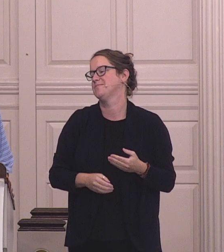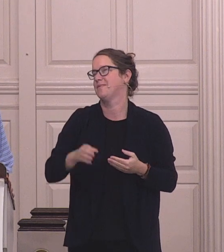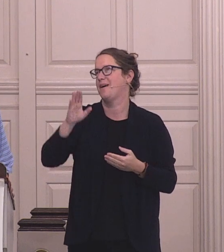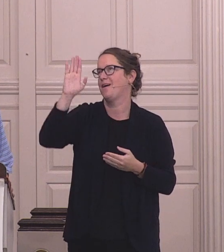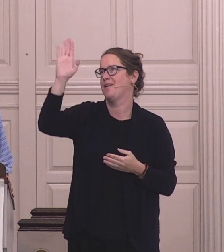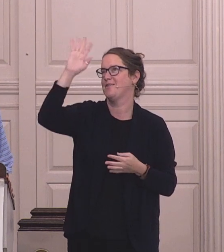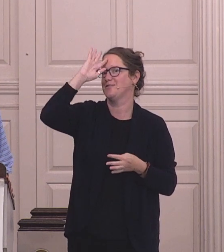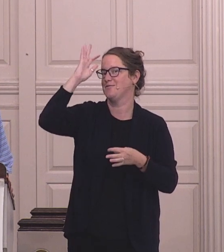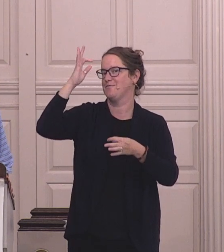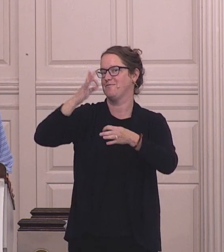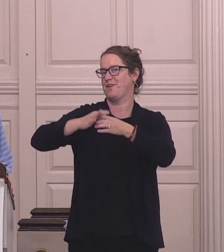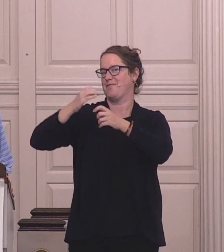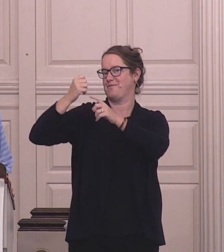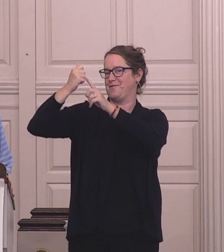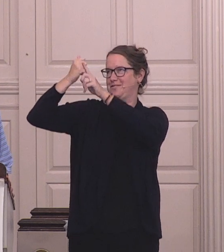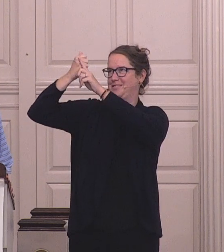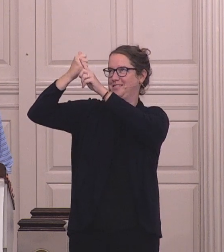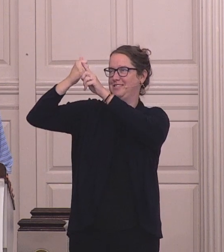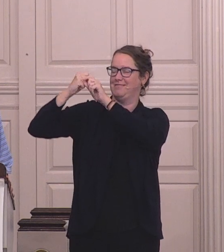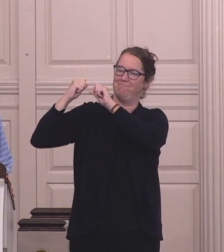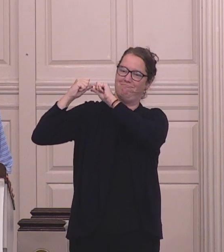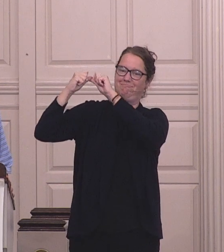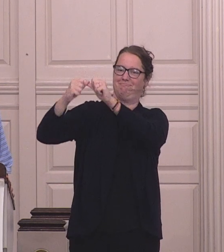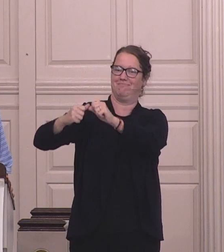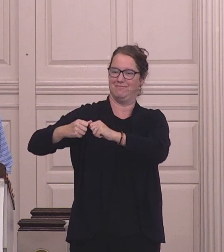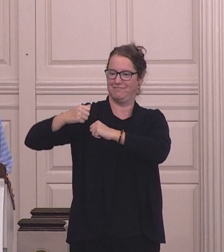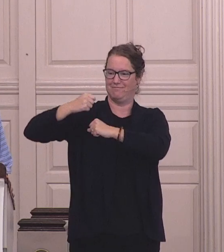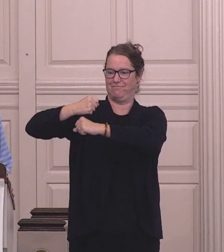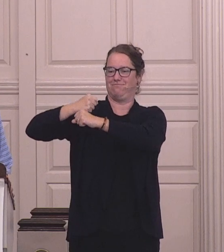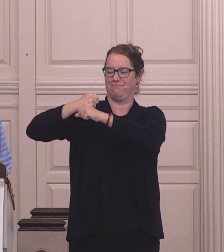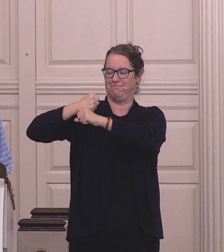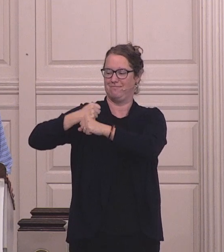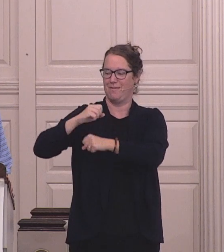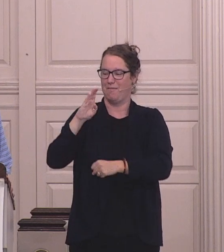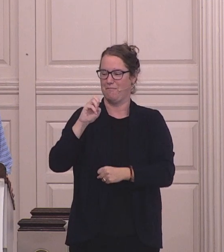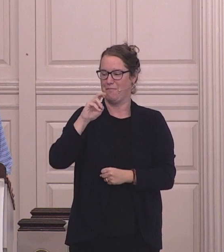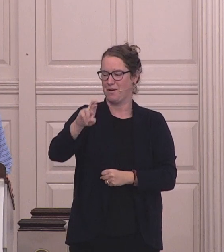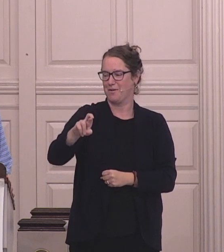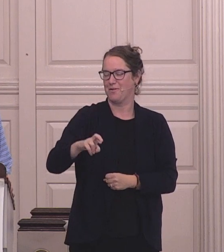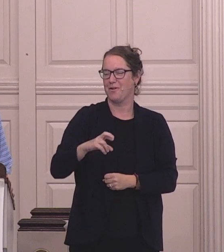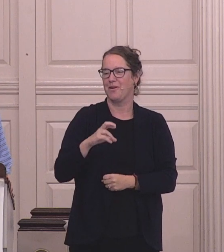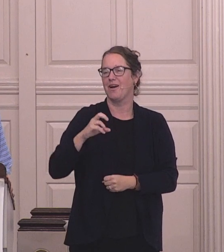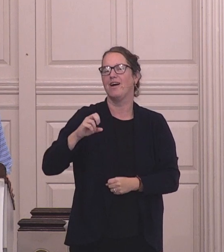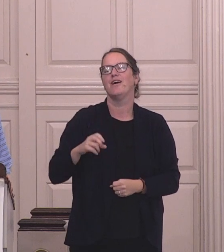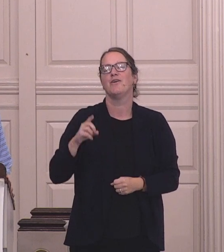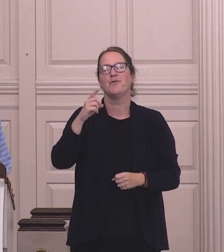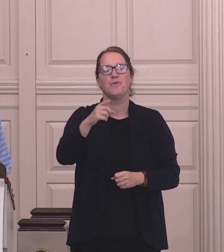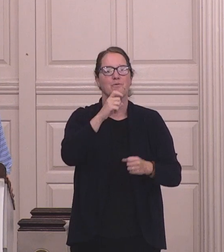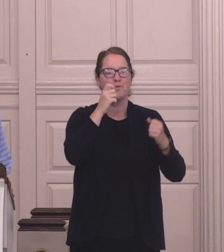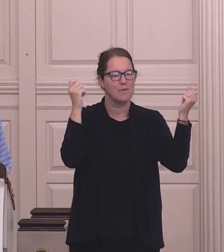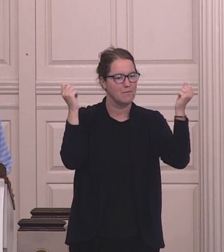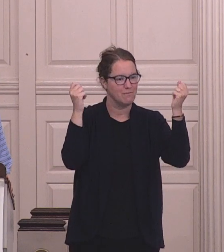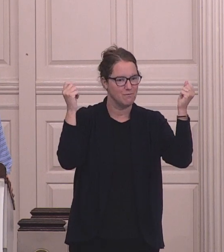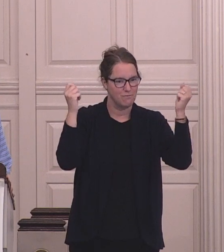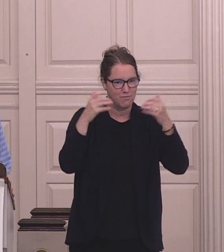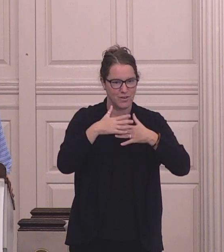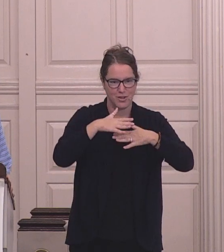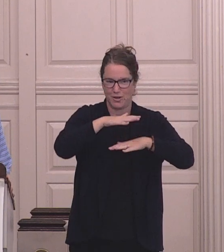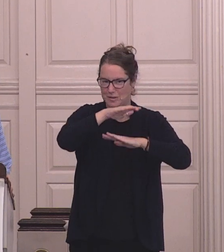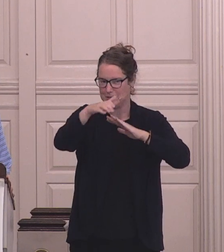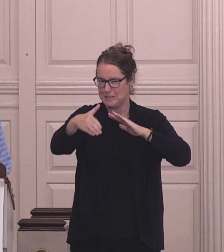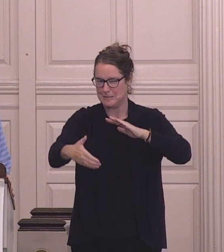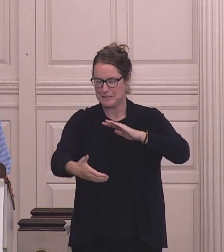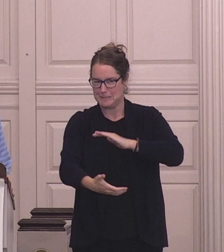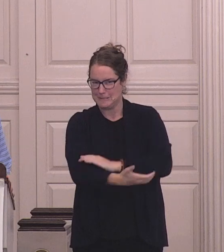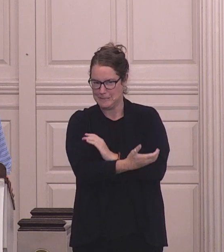His faithfulness is a buckler and a shield. You shall not fear the terror of the night, nor the arrow